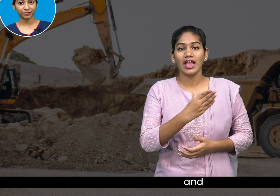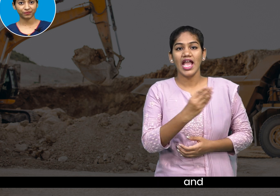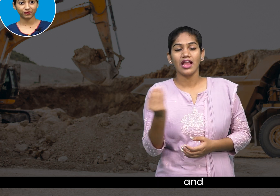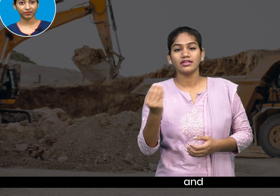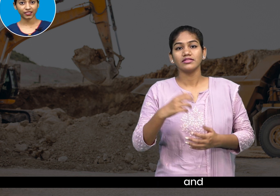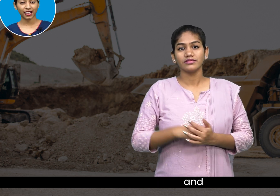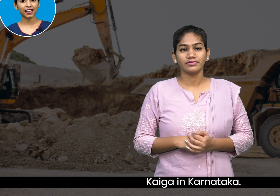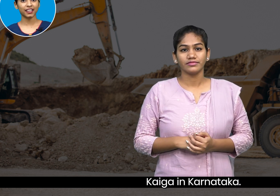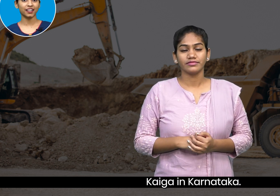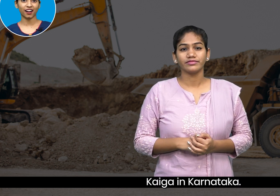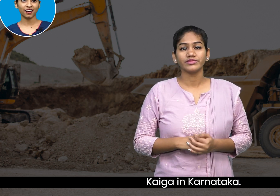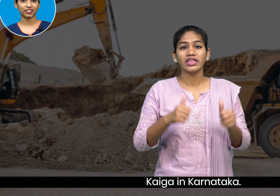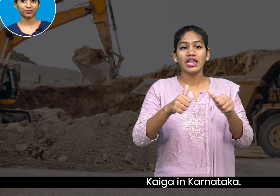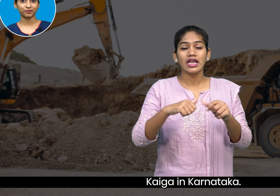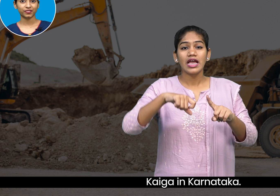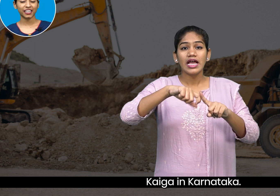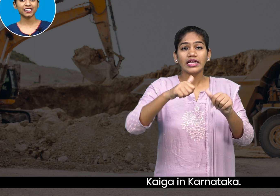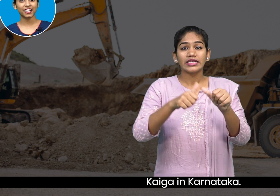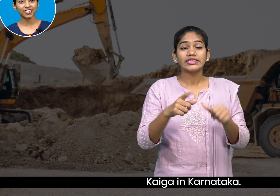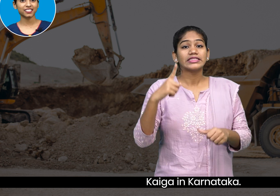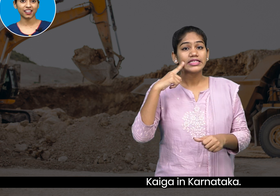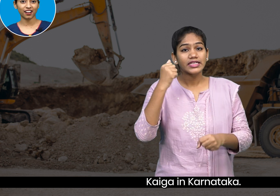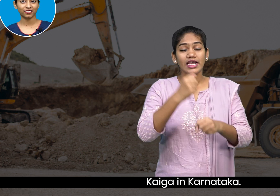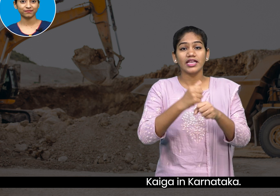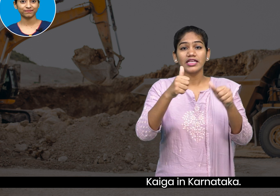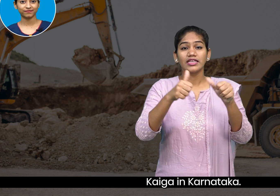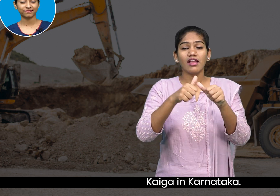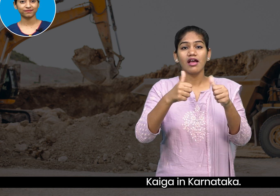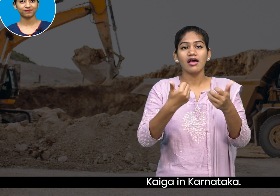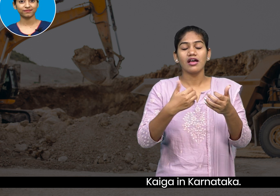and Kaiga in Karnataka.